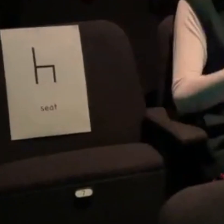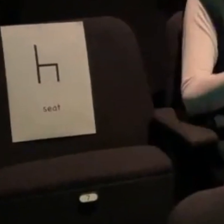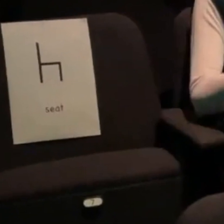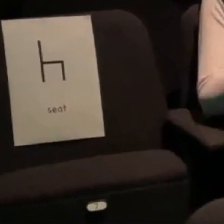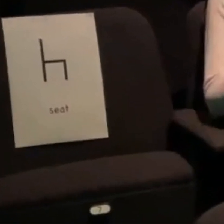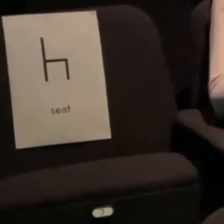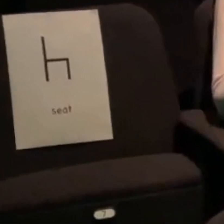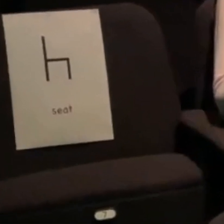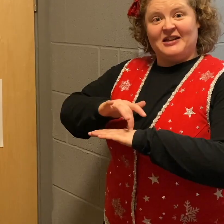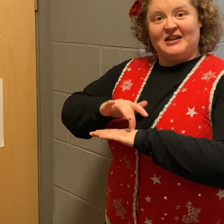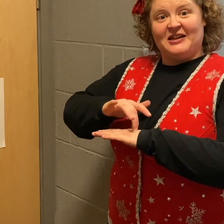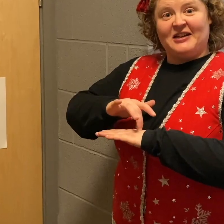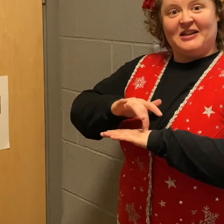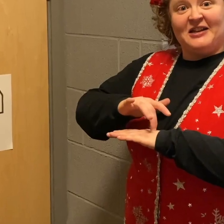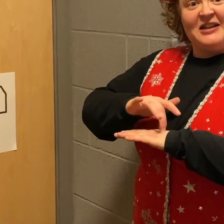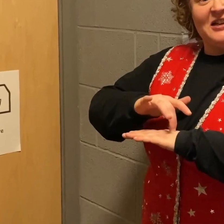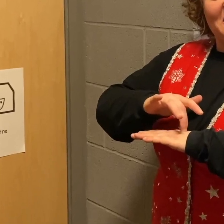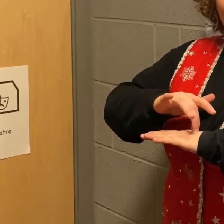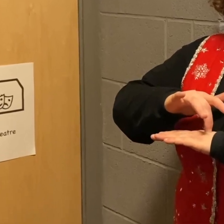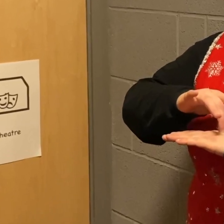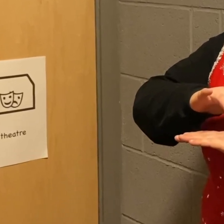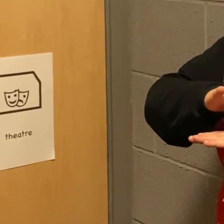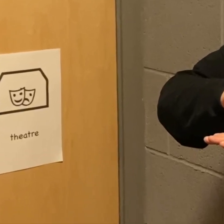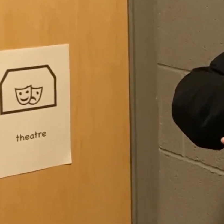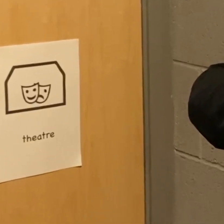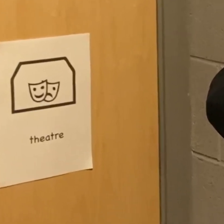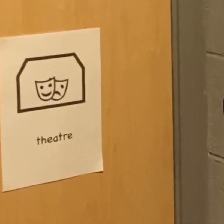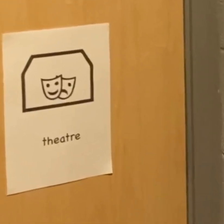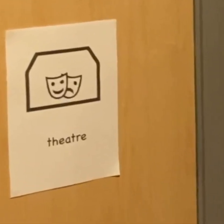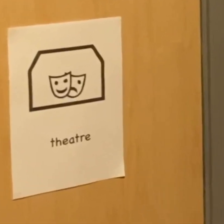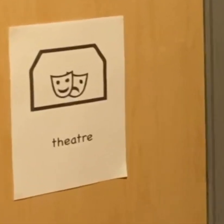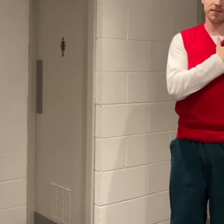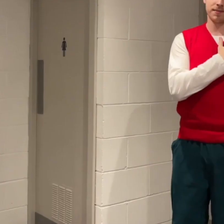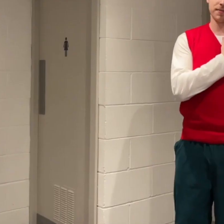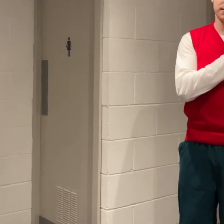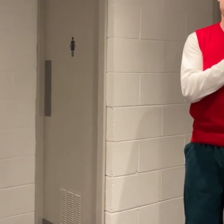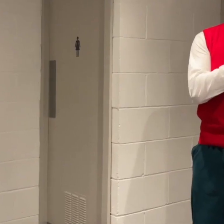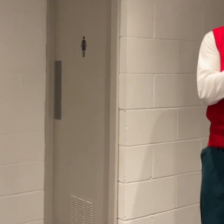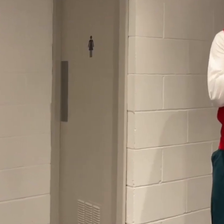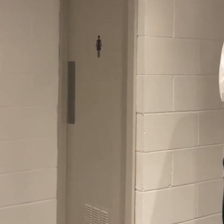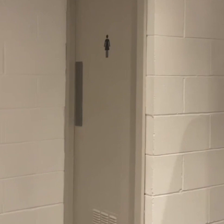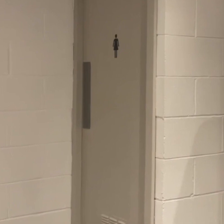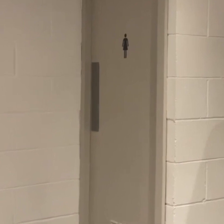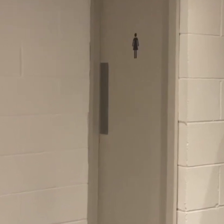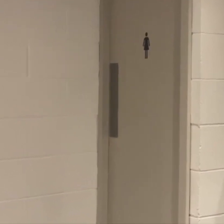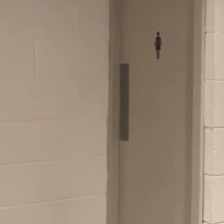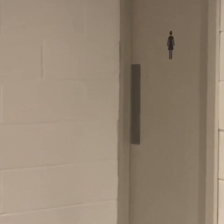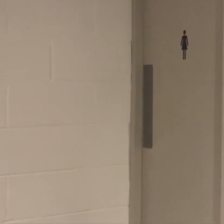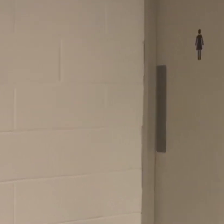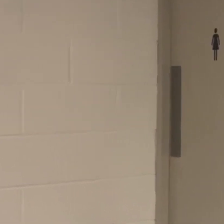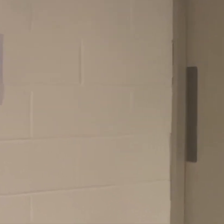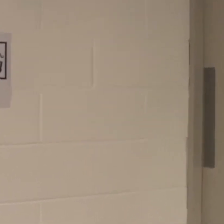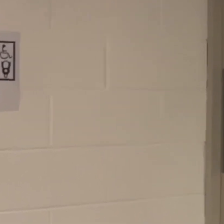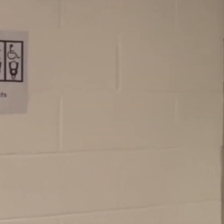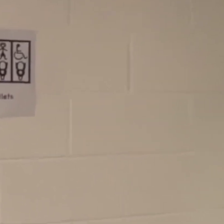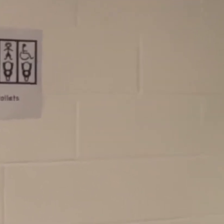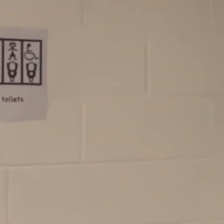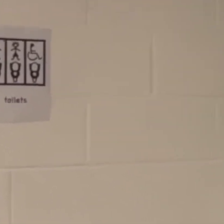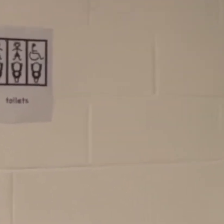by labelling key areas so that customers can find the toilets, the cafe, or the box